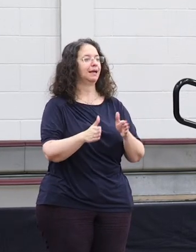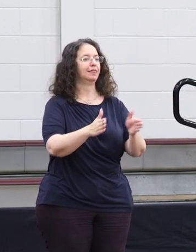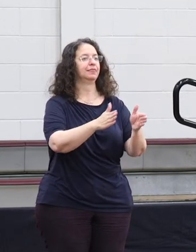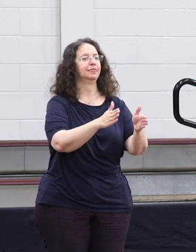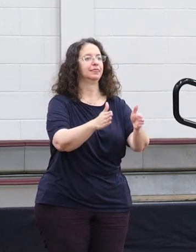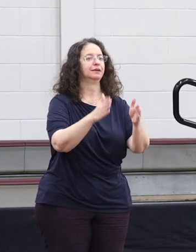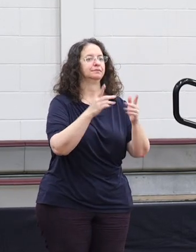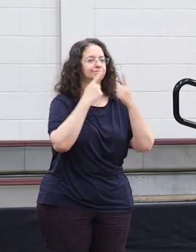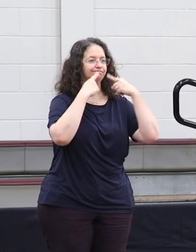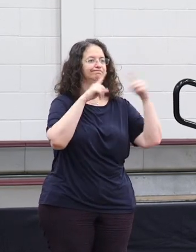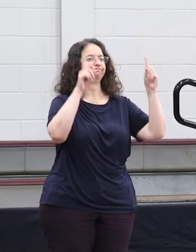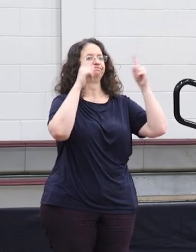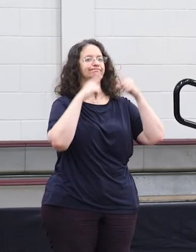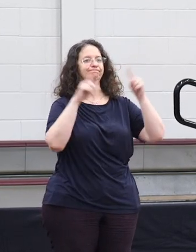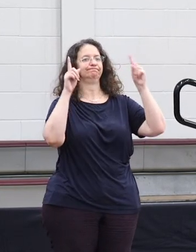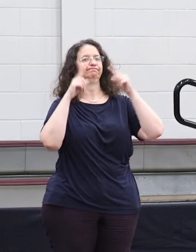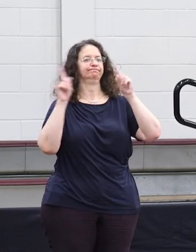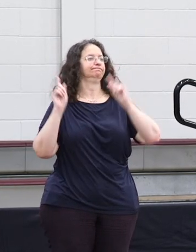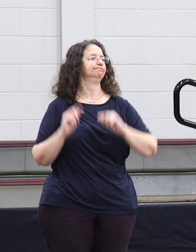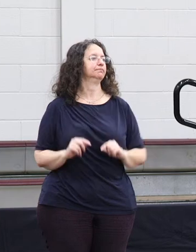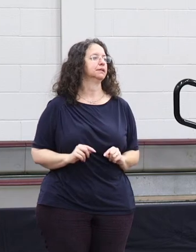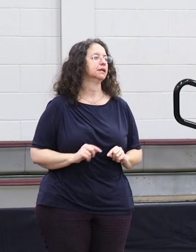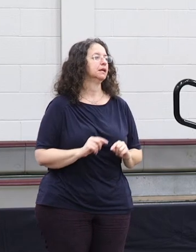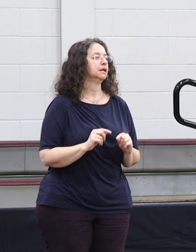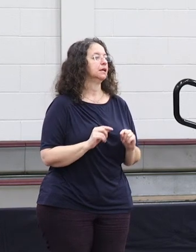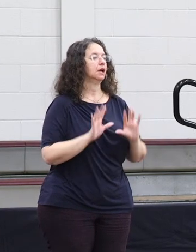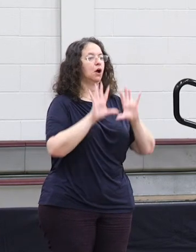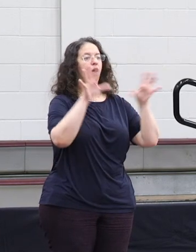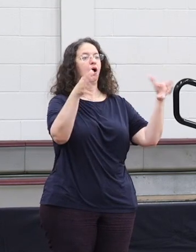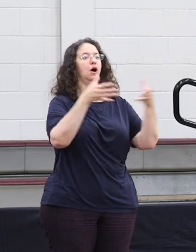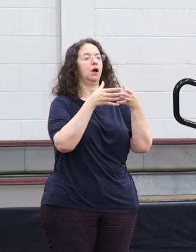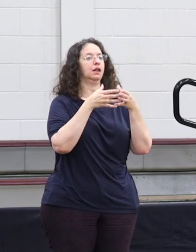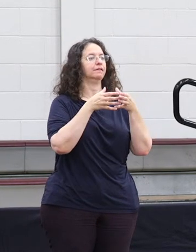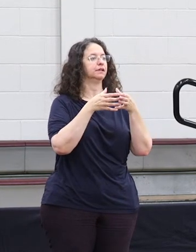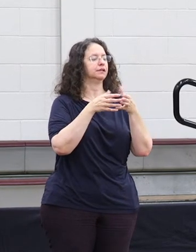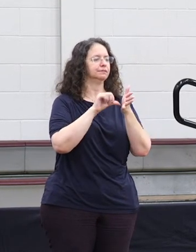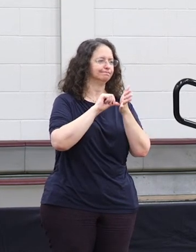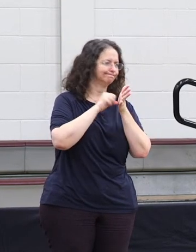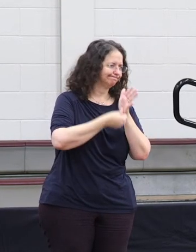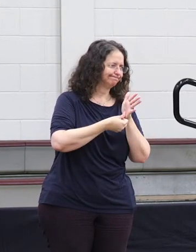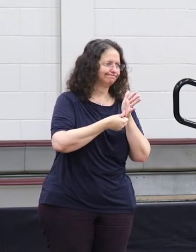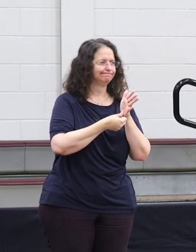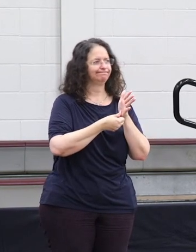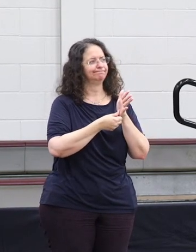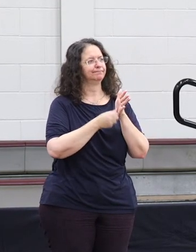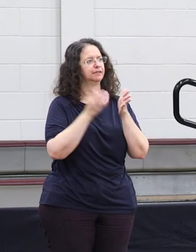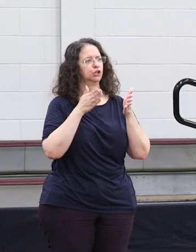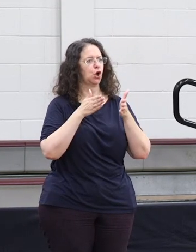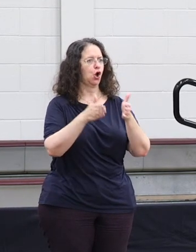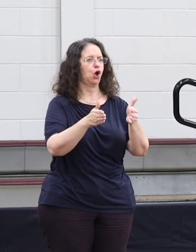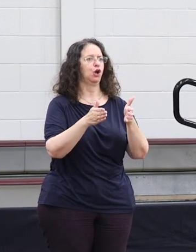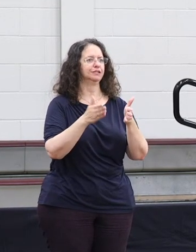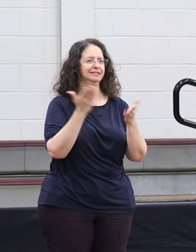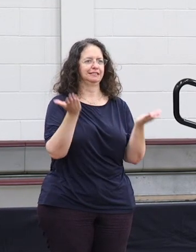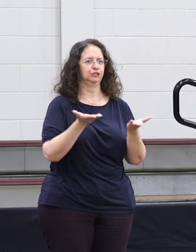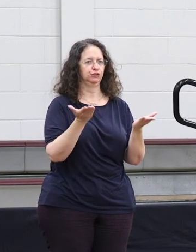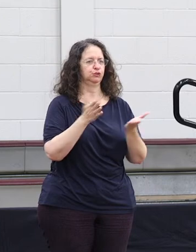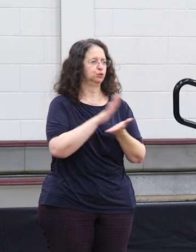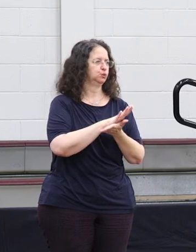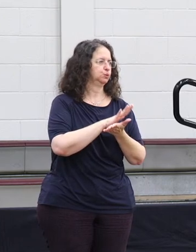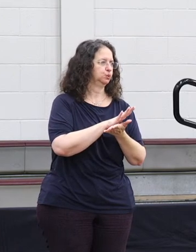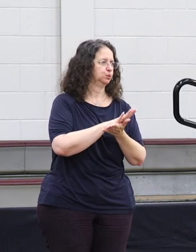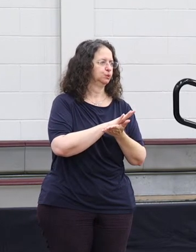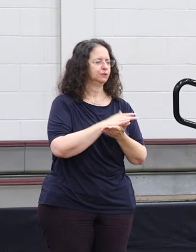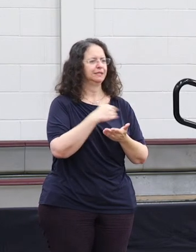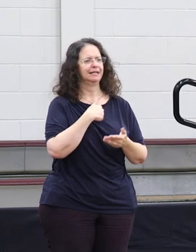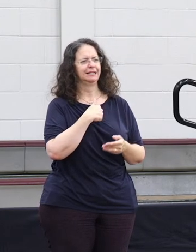with many successes. Collectively, you have made a lasting impression on the halls of Bristol Central High School, and